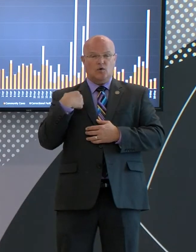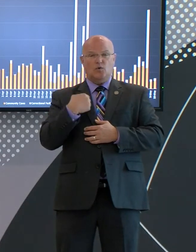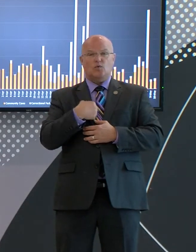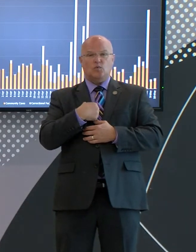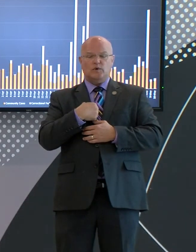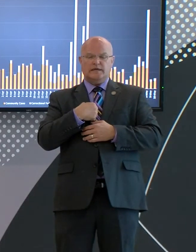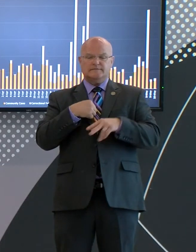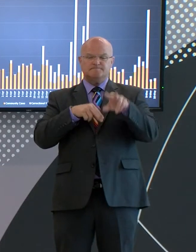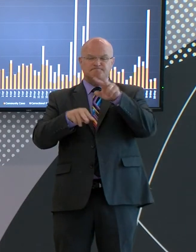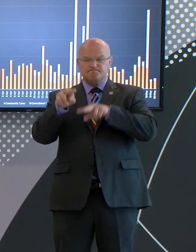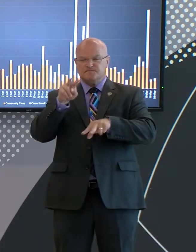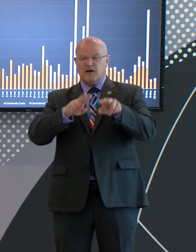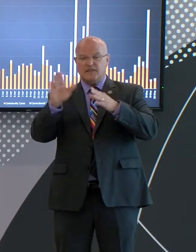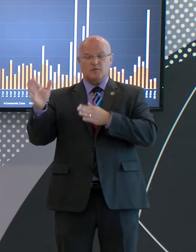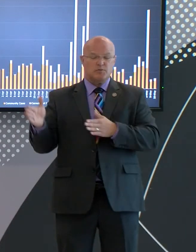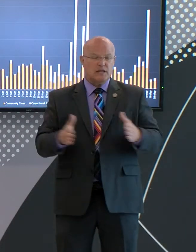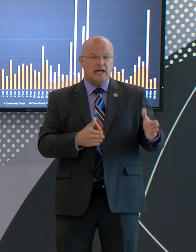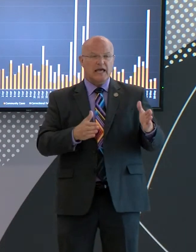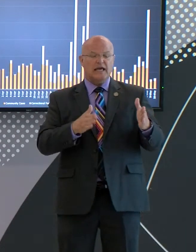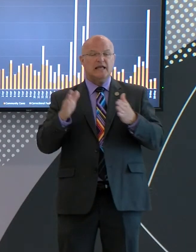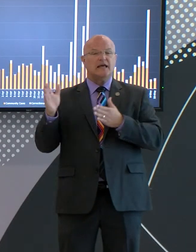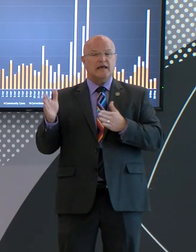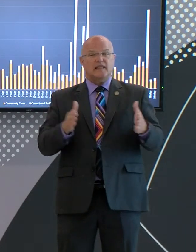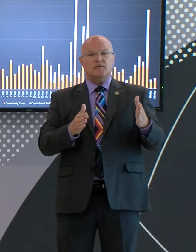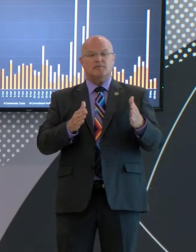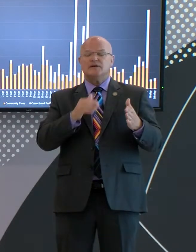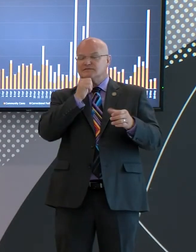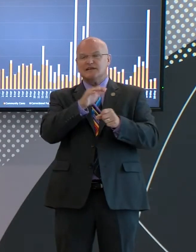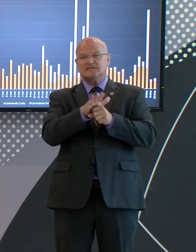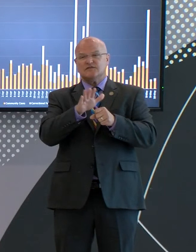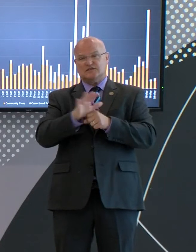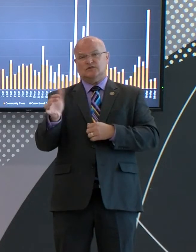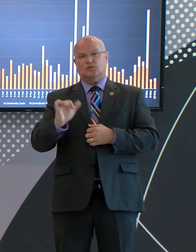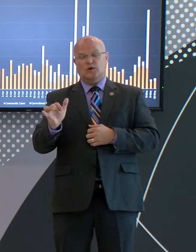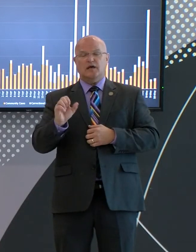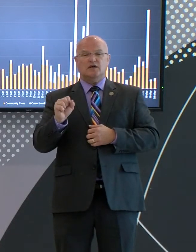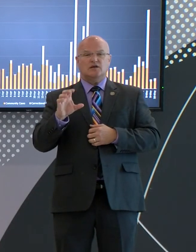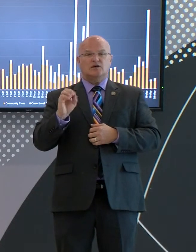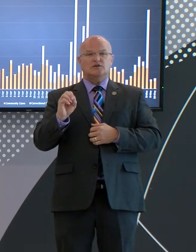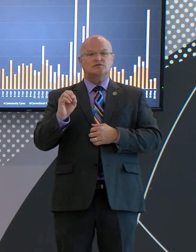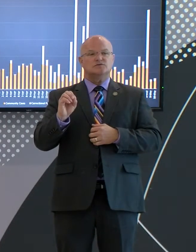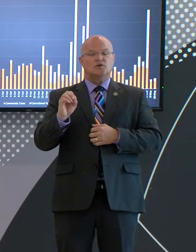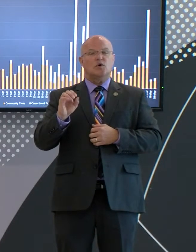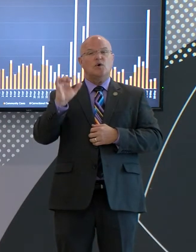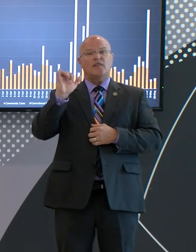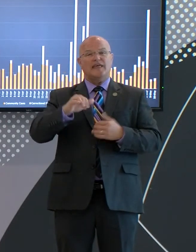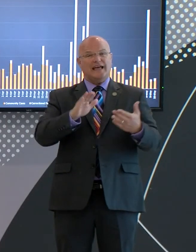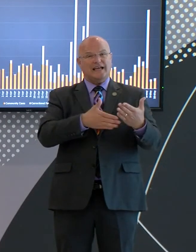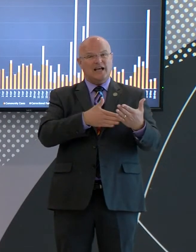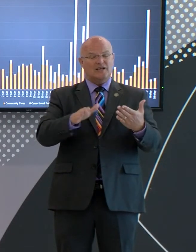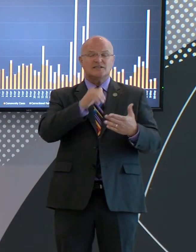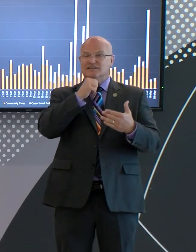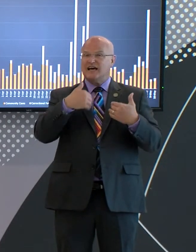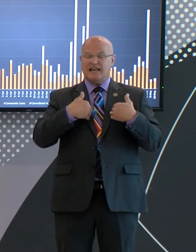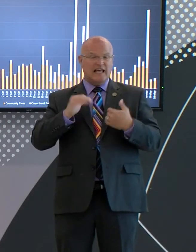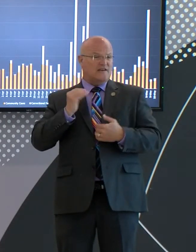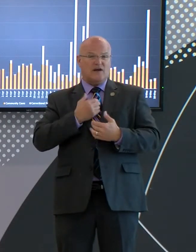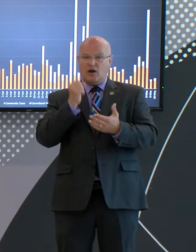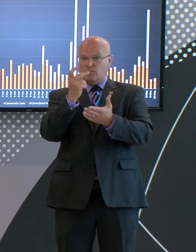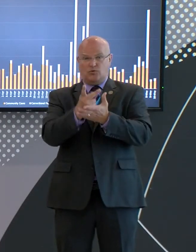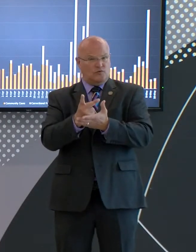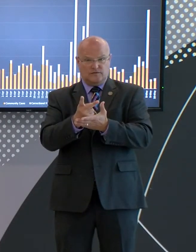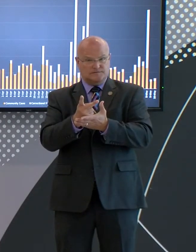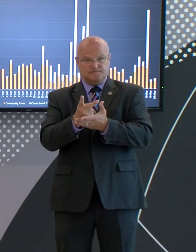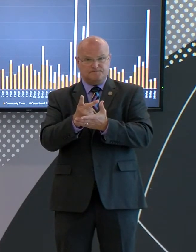We've looked at their plan, and their plan was insufficient as well. So that concert does not have our